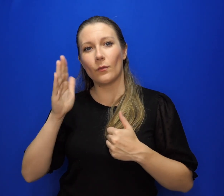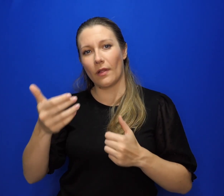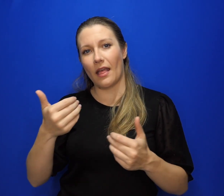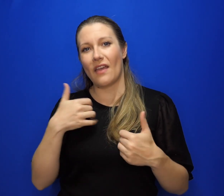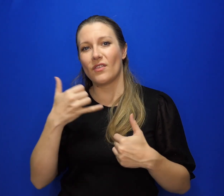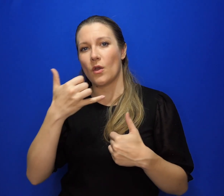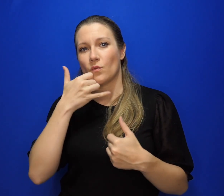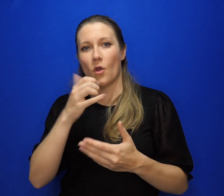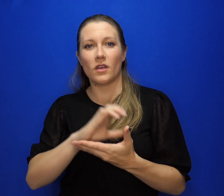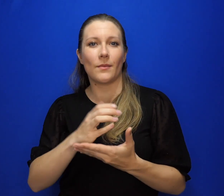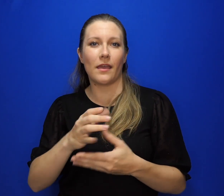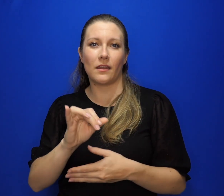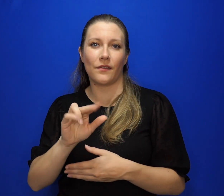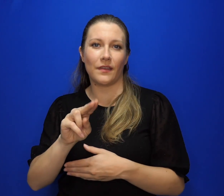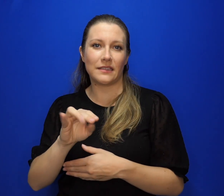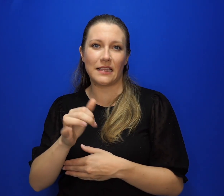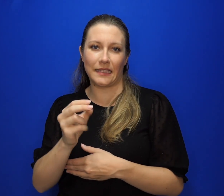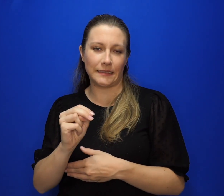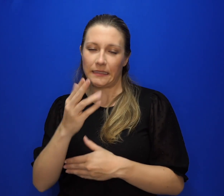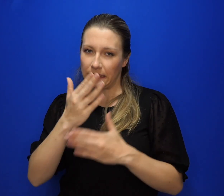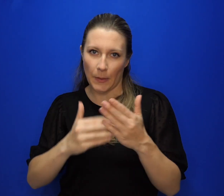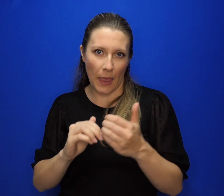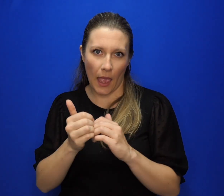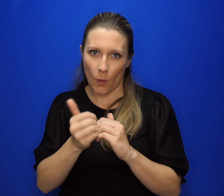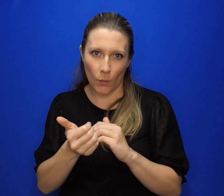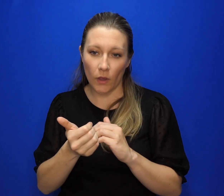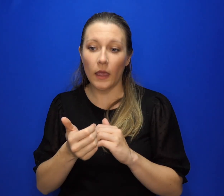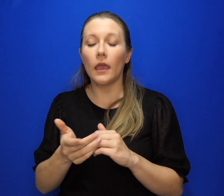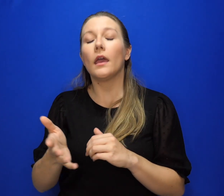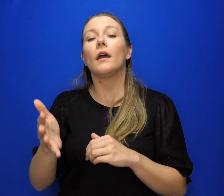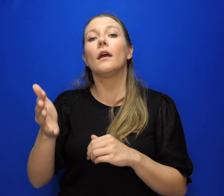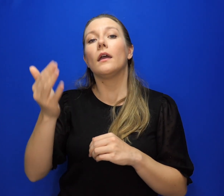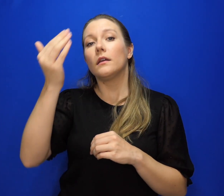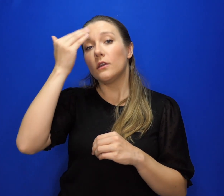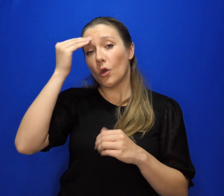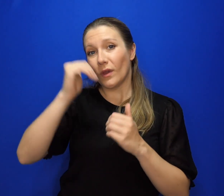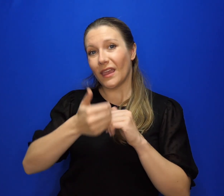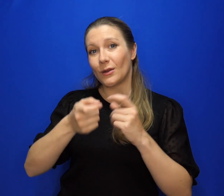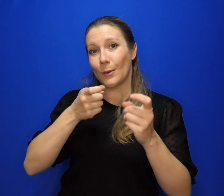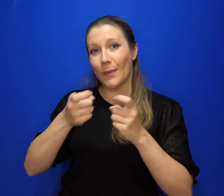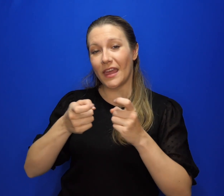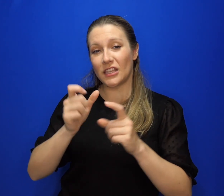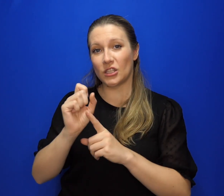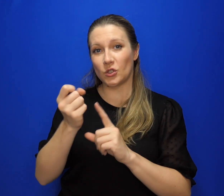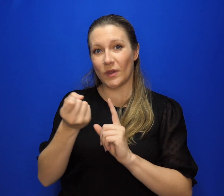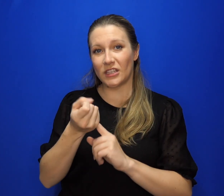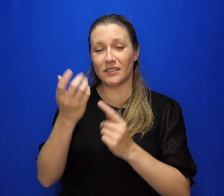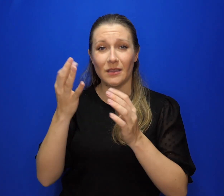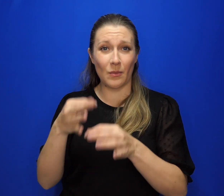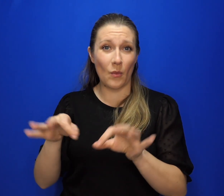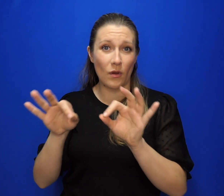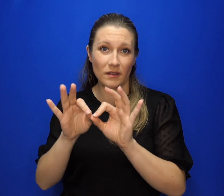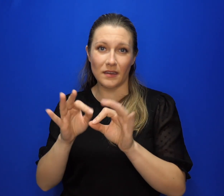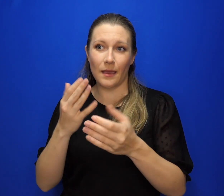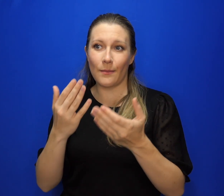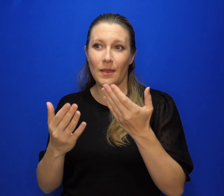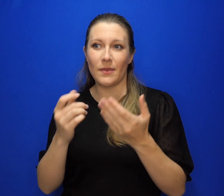other. And knowing how to like deal with those situations is, I mean, it's probably not going to be 150 units when you meant to do 1.5